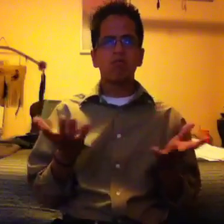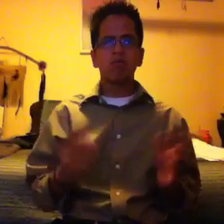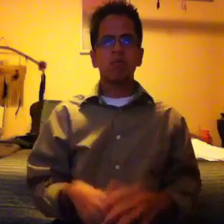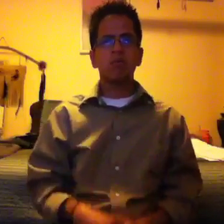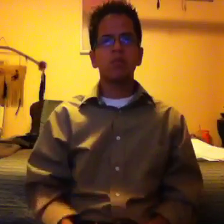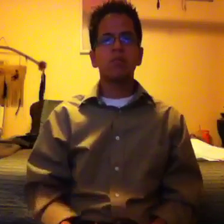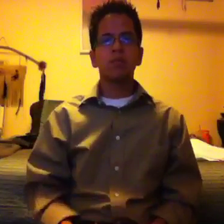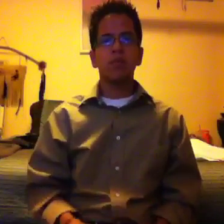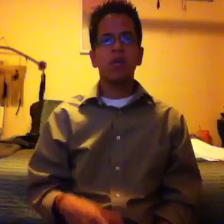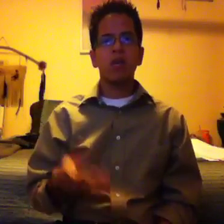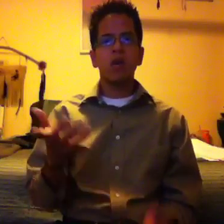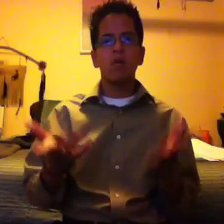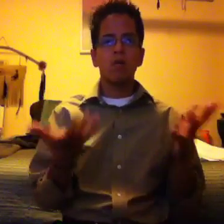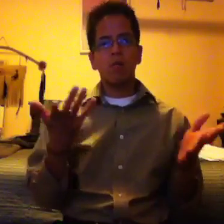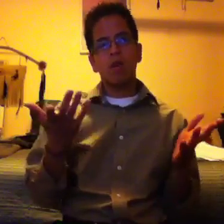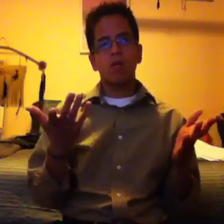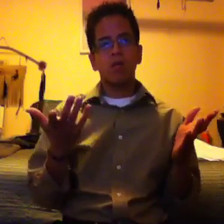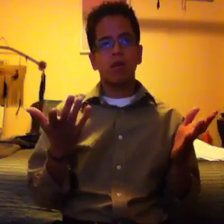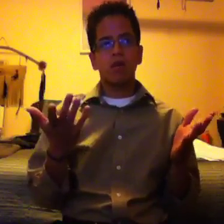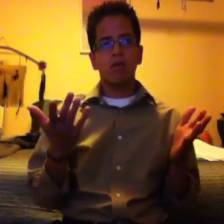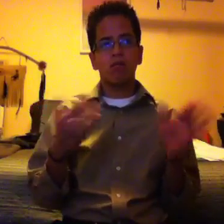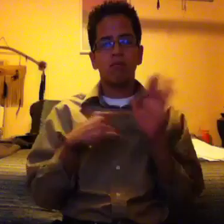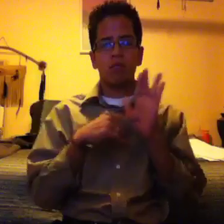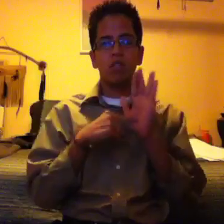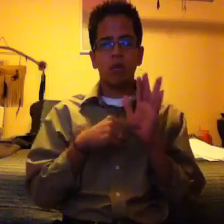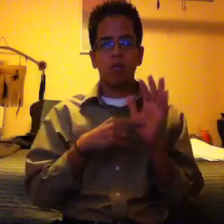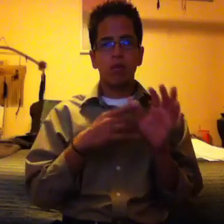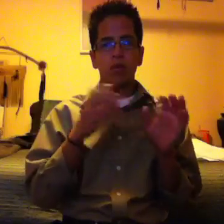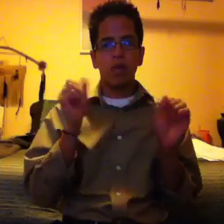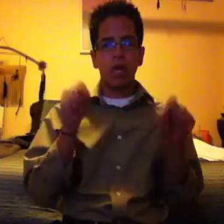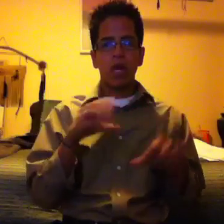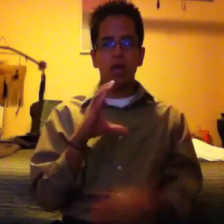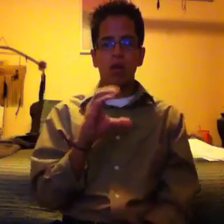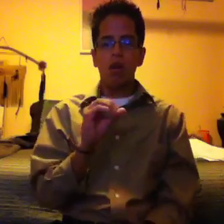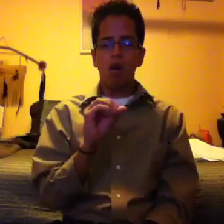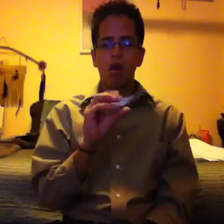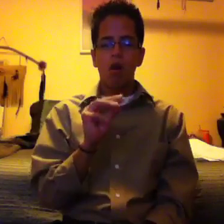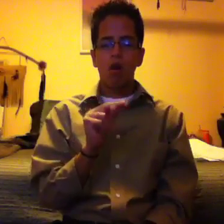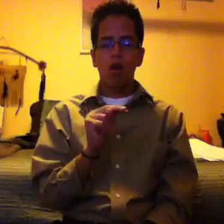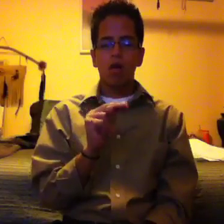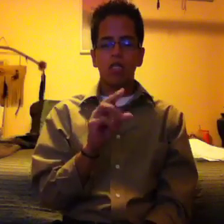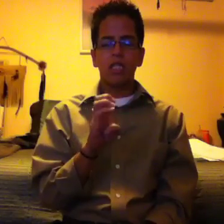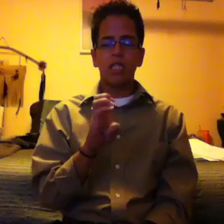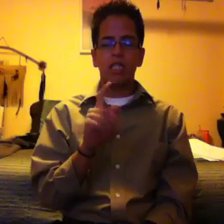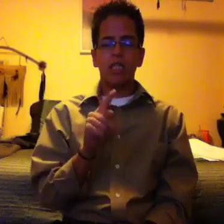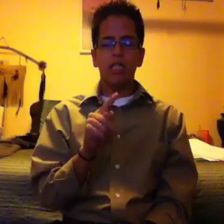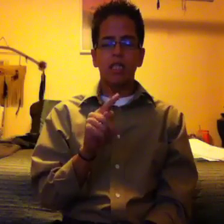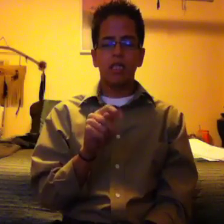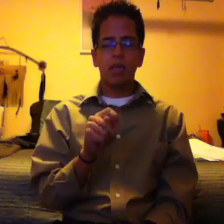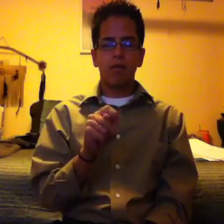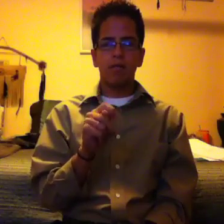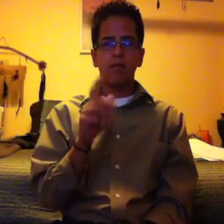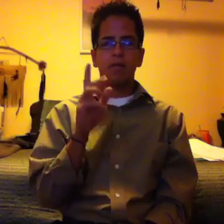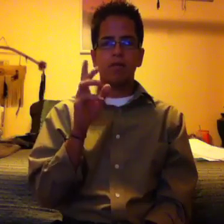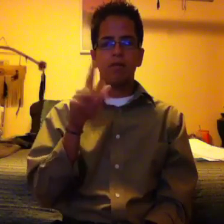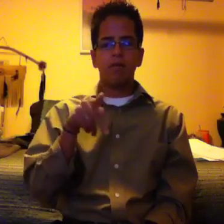mapping. Maybe they'll go find the article, draw a concept map of that article, which means any number of things. It could be